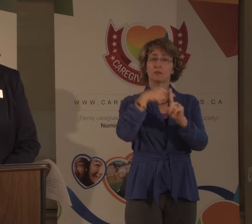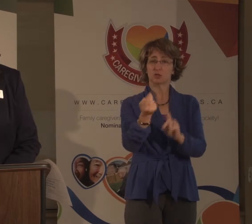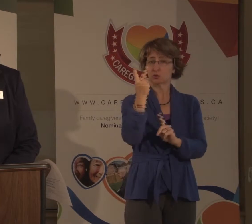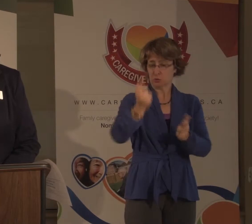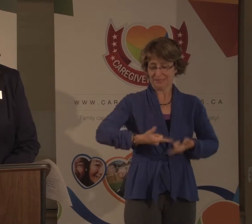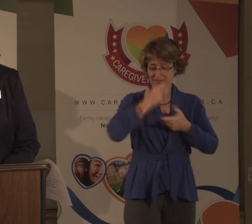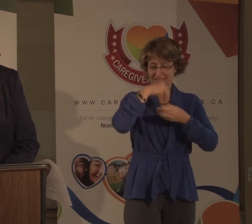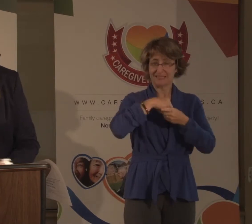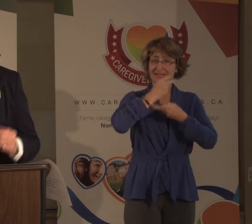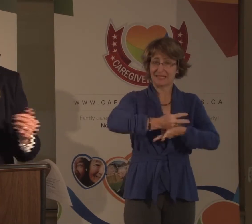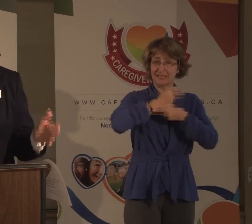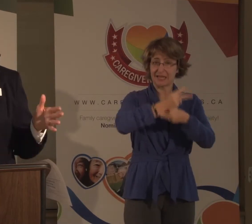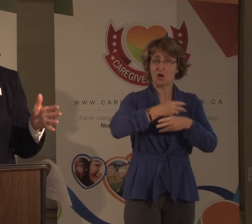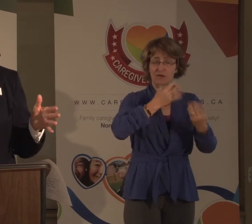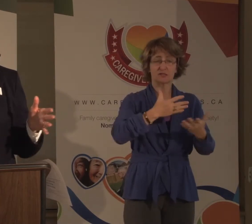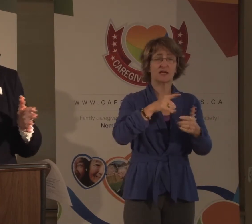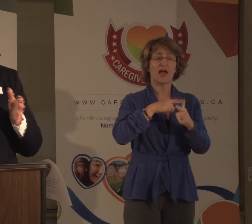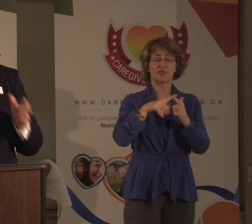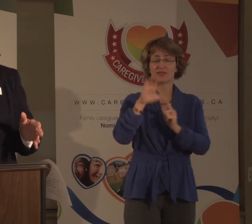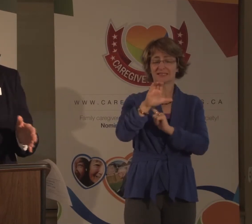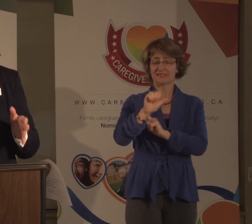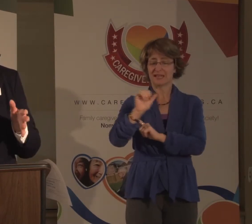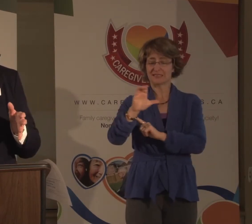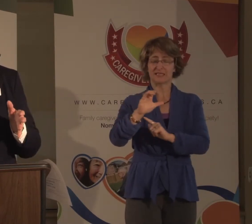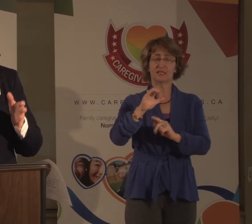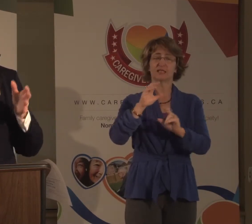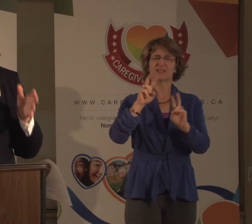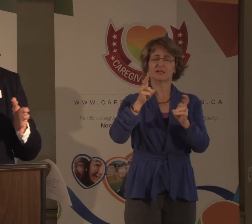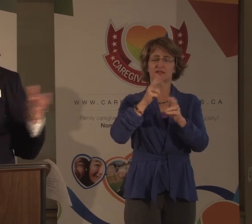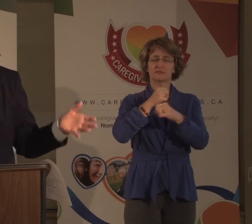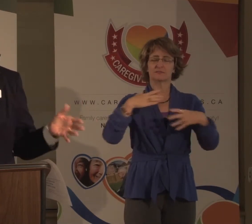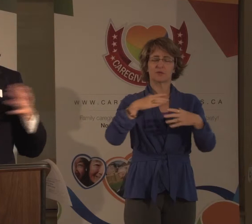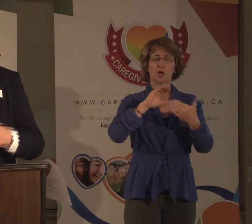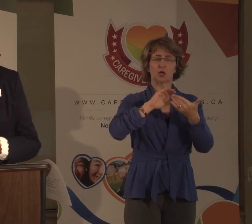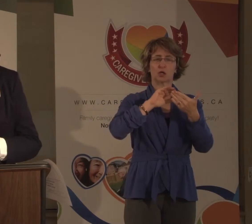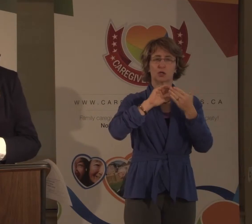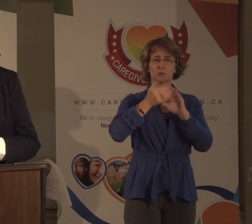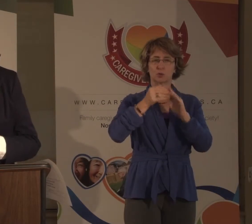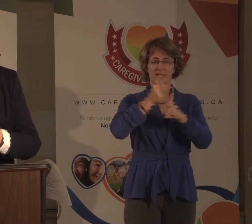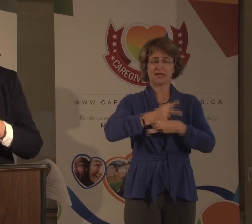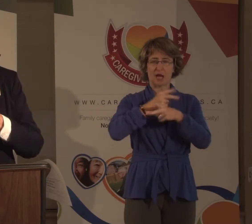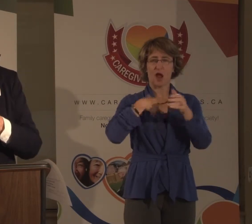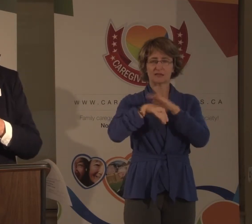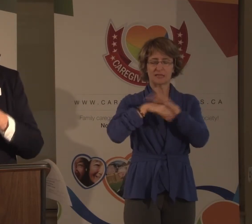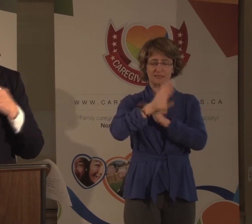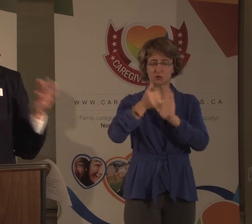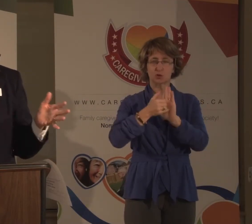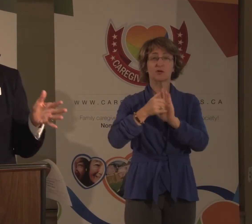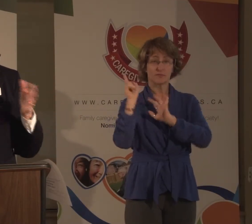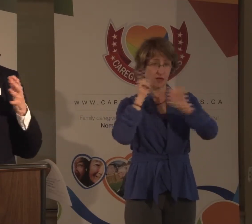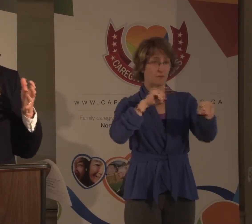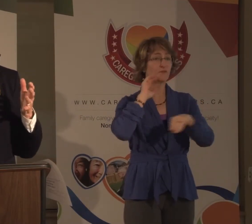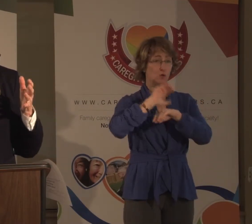that work with her, and the CCAC, which is the Community Care Access, are coming in at nights to do night shifts. So she's